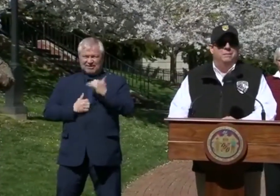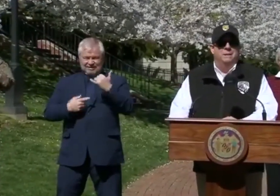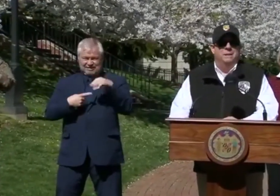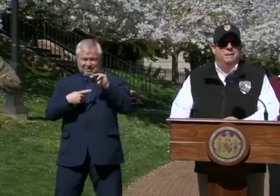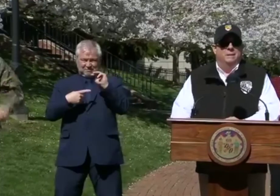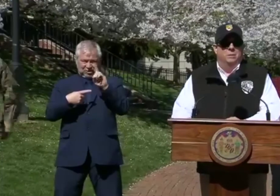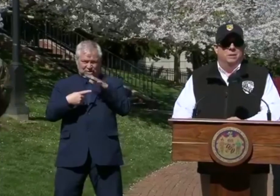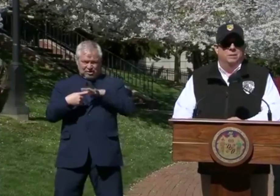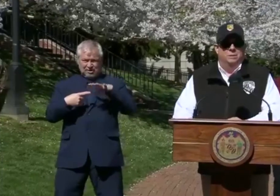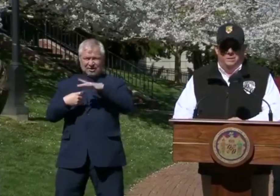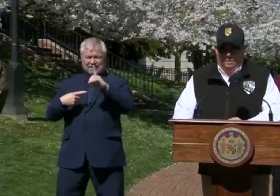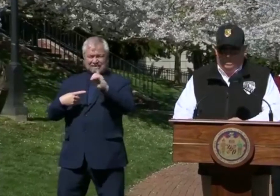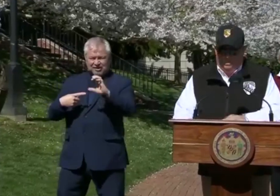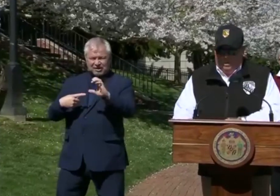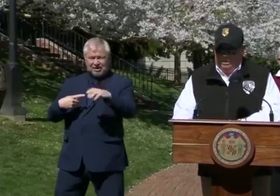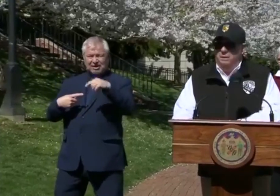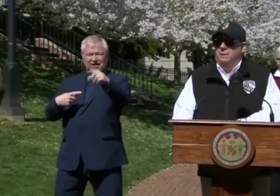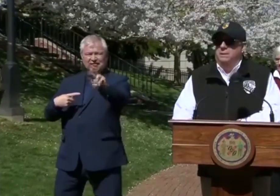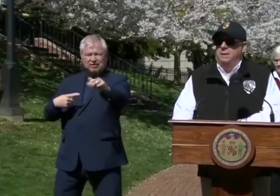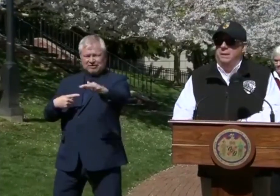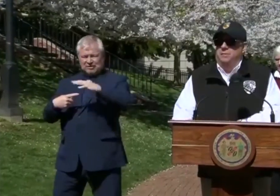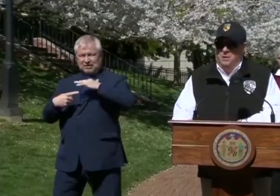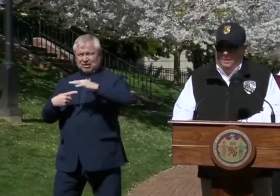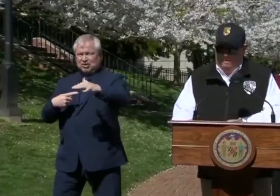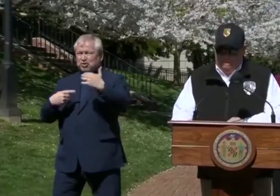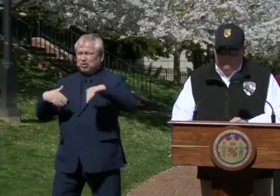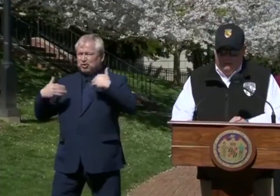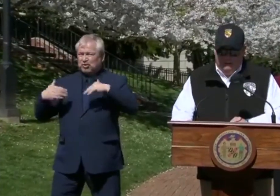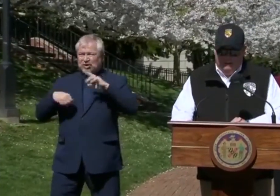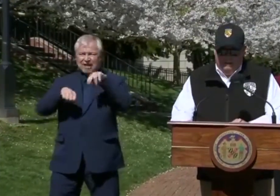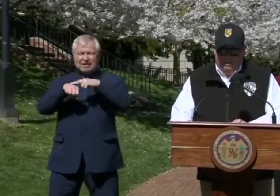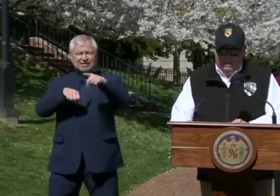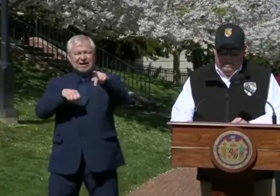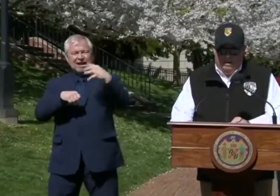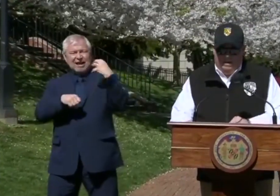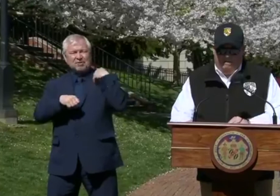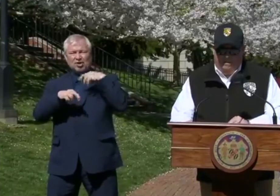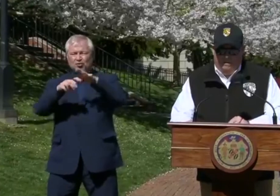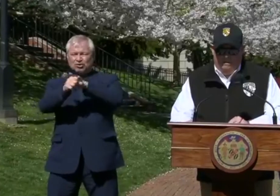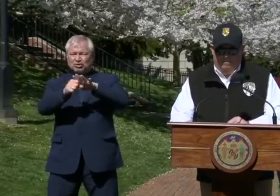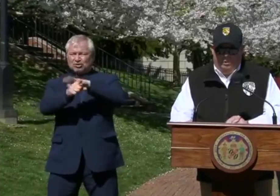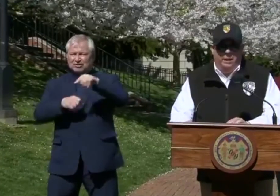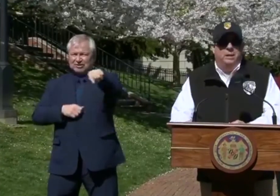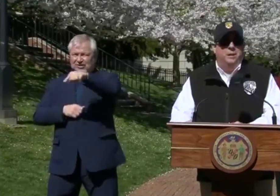Region, which includes Washington, D.C. and Virginia. We now have